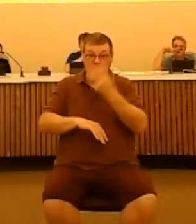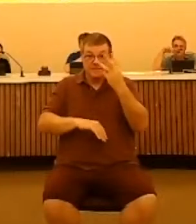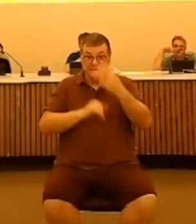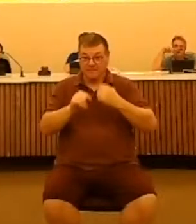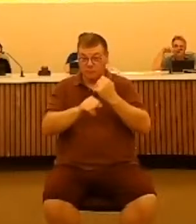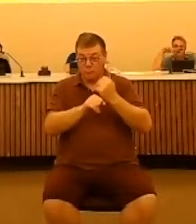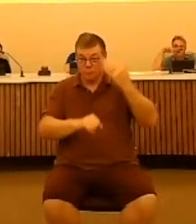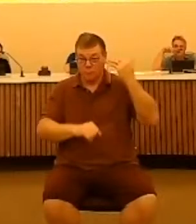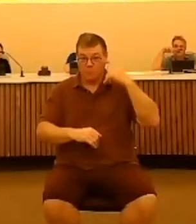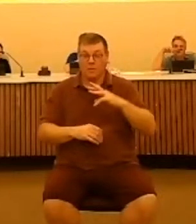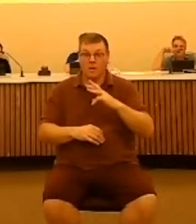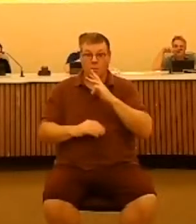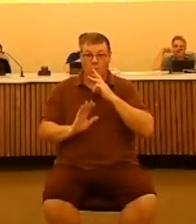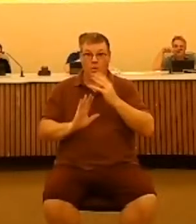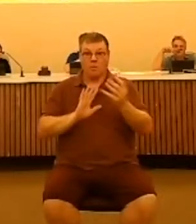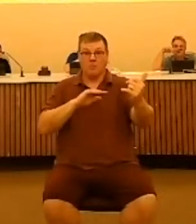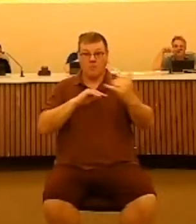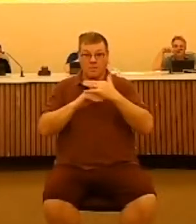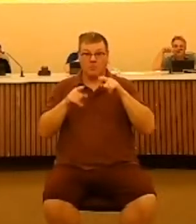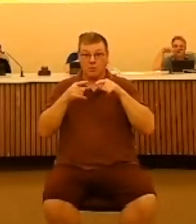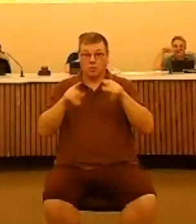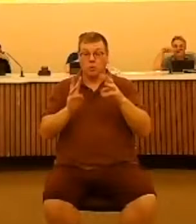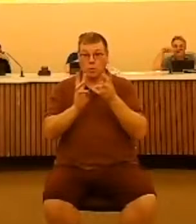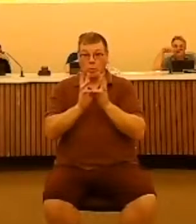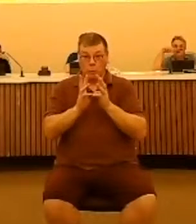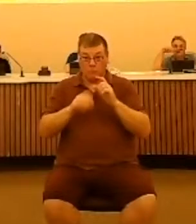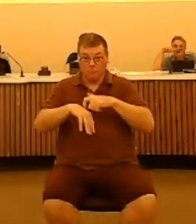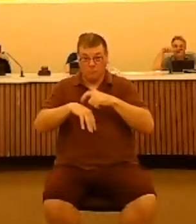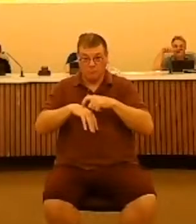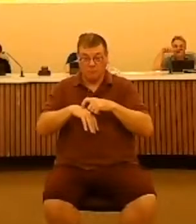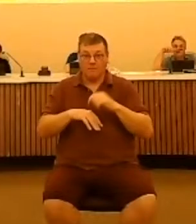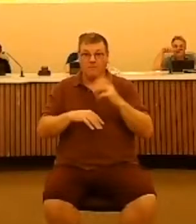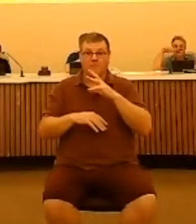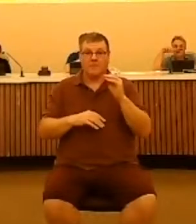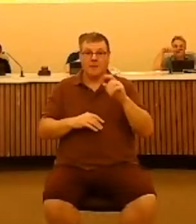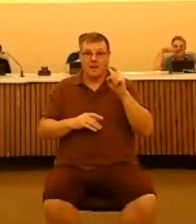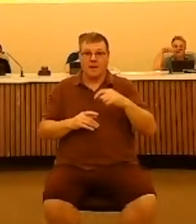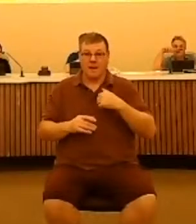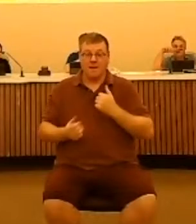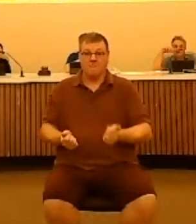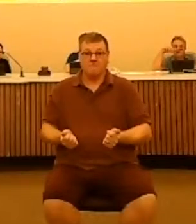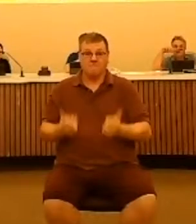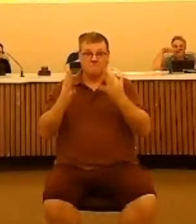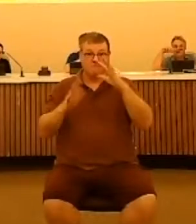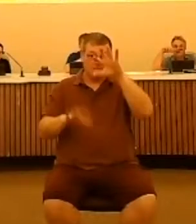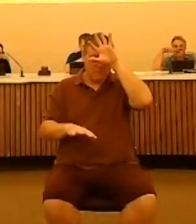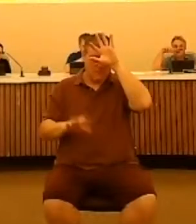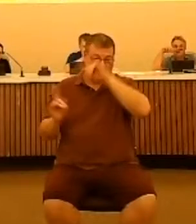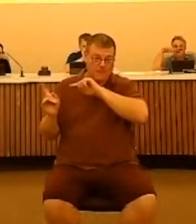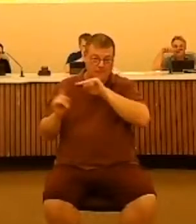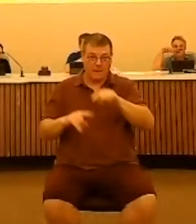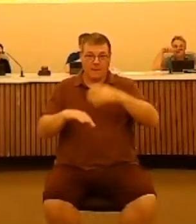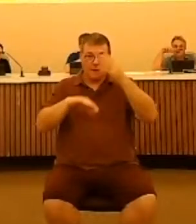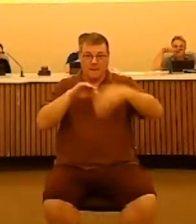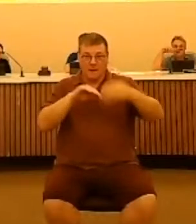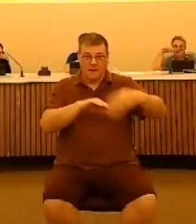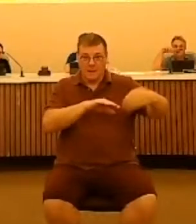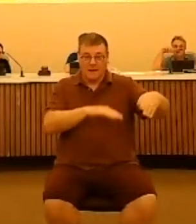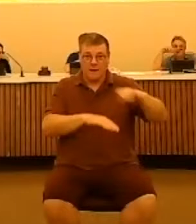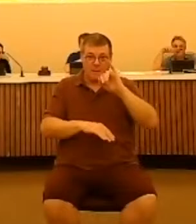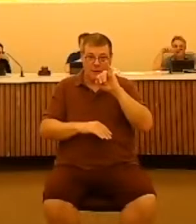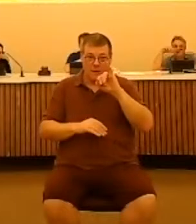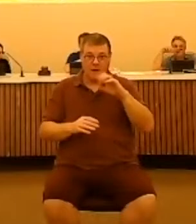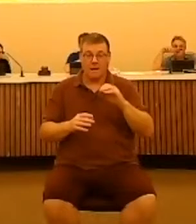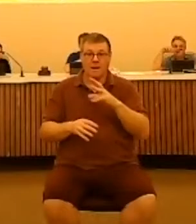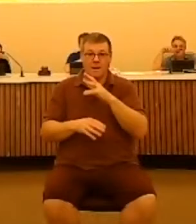ago, the water came in the wintertime, and we ended up having to have the fire department come down, and they chopped through the ice